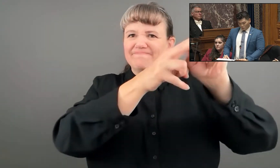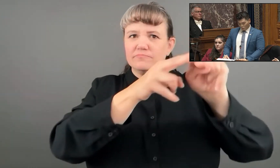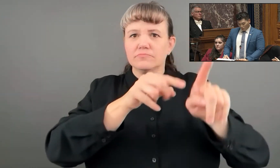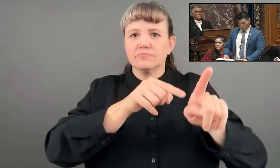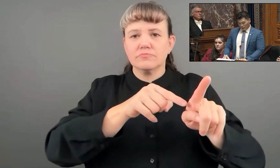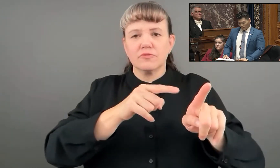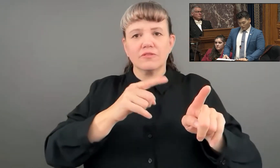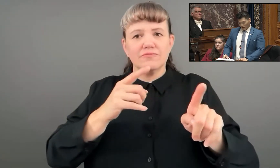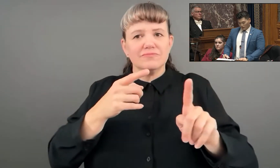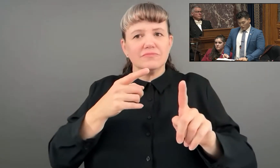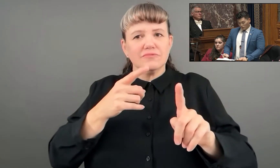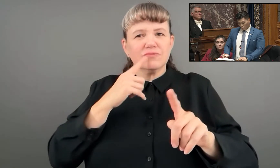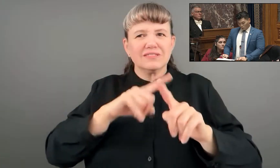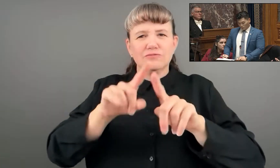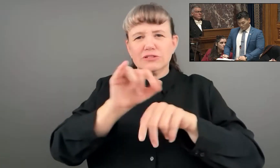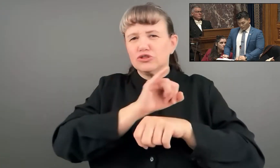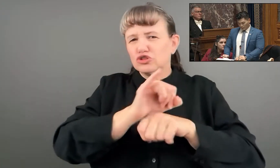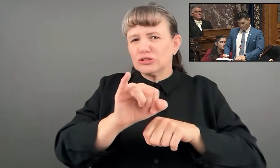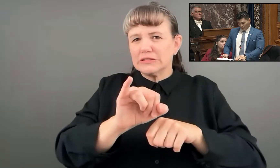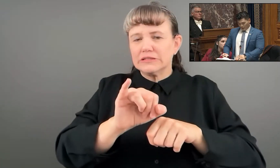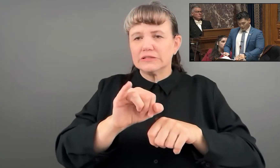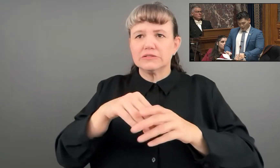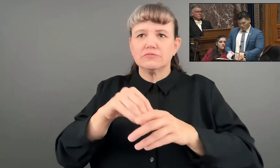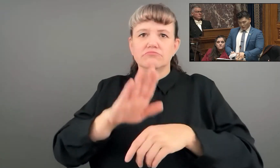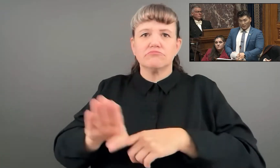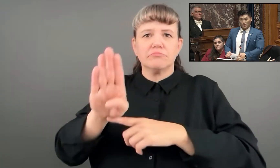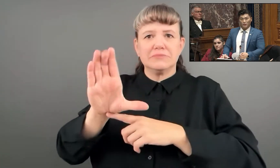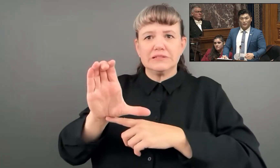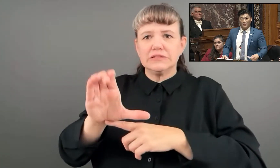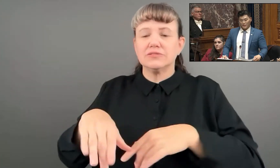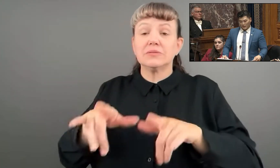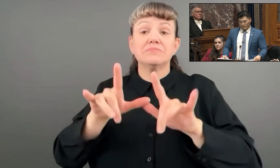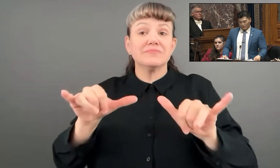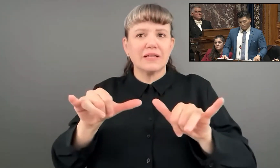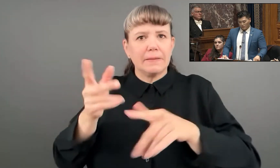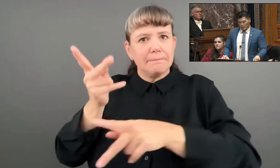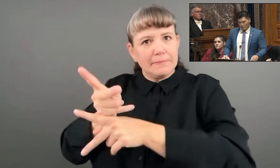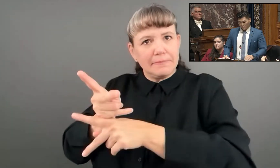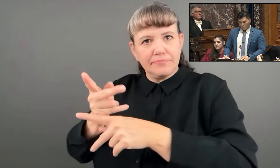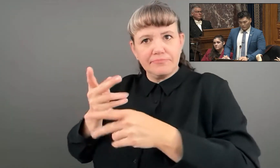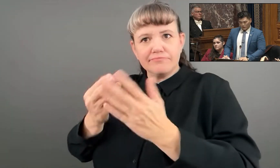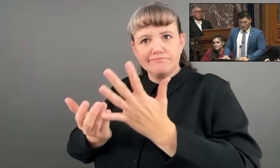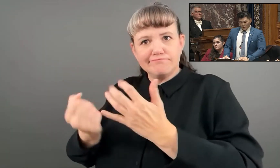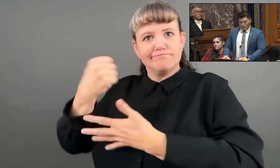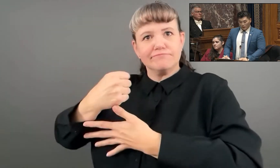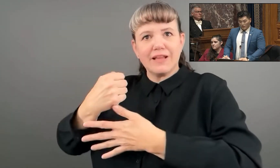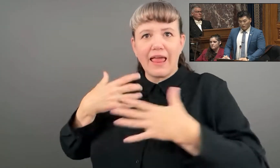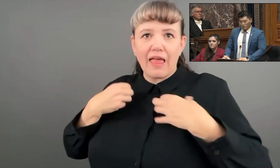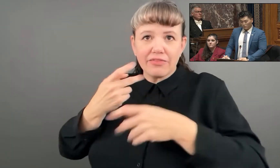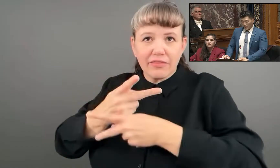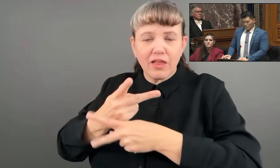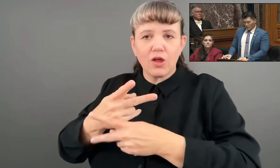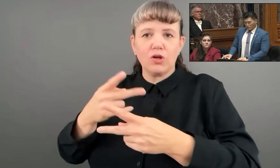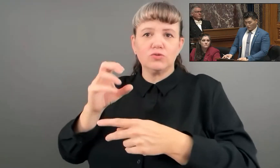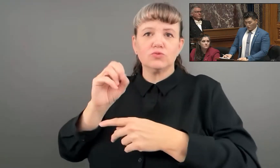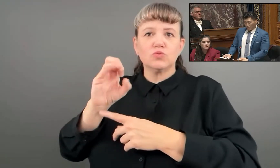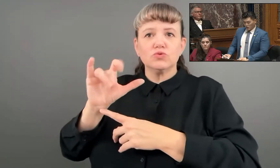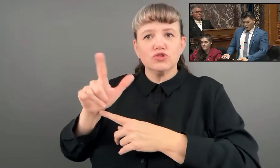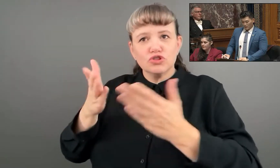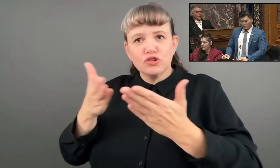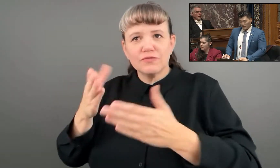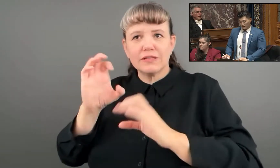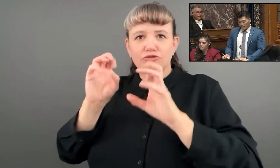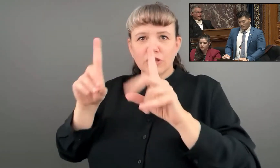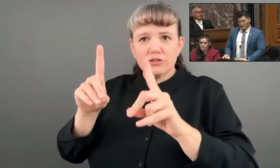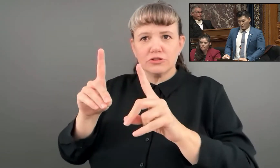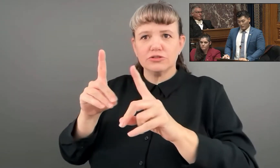access to quality healthcare, social services, and education in safe communities. The committee also recommends